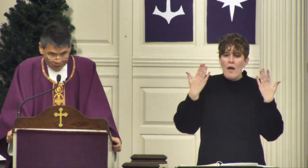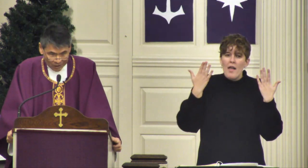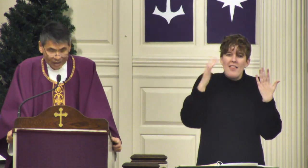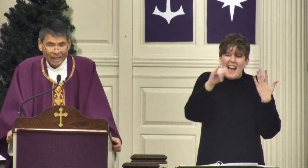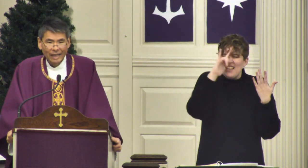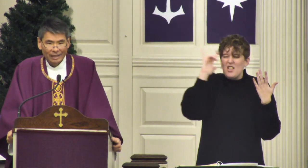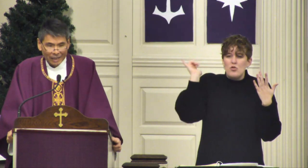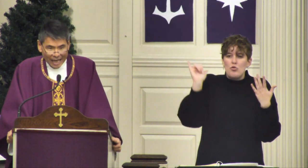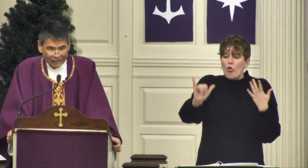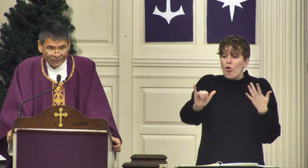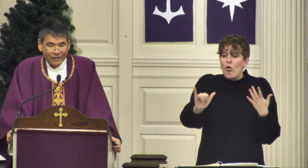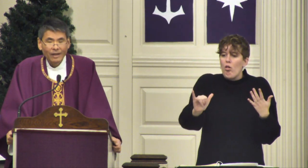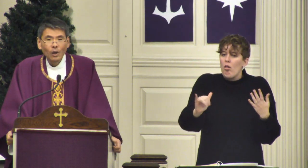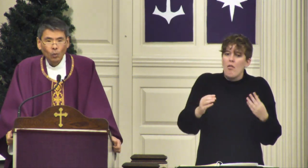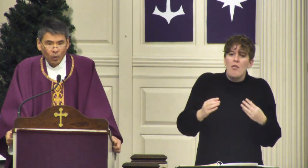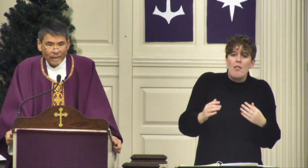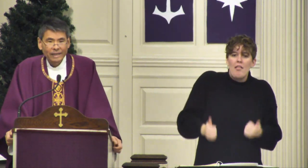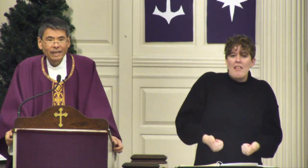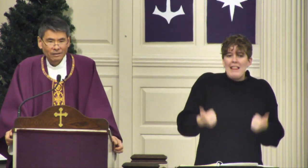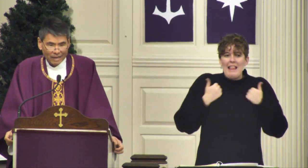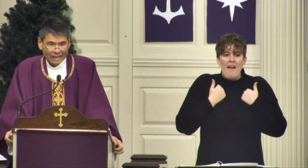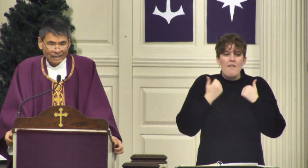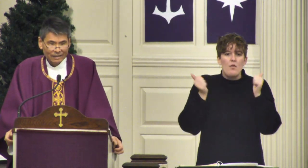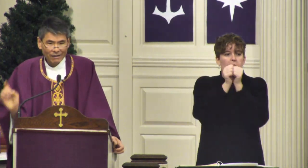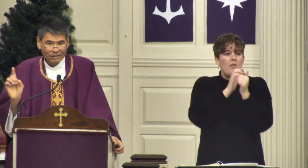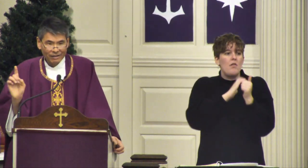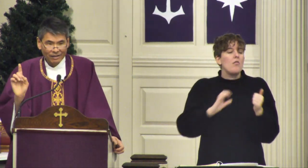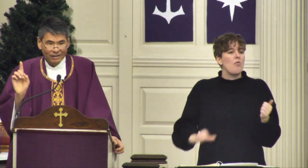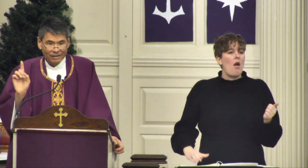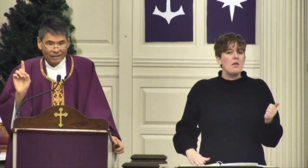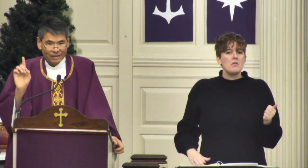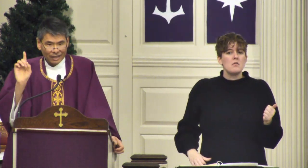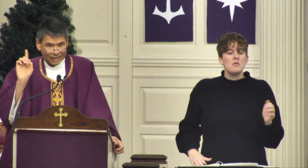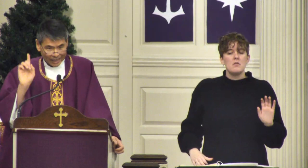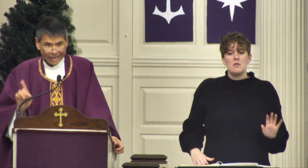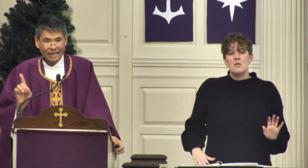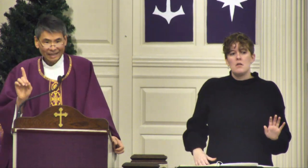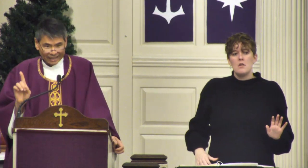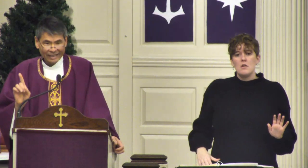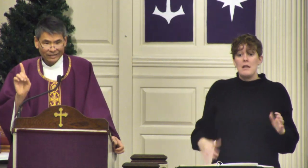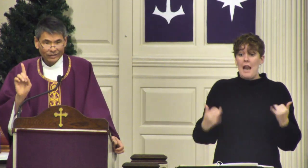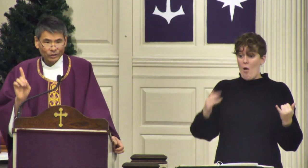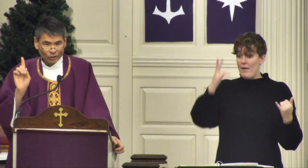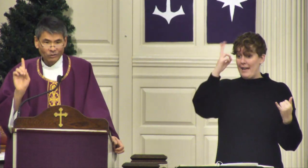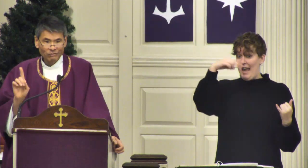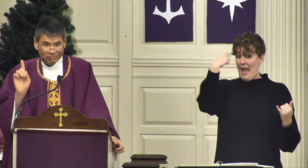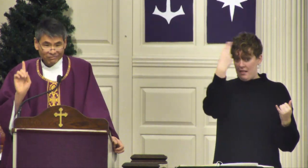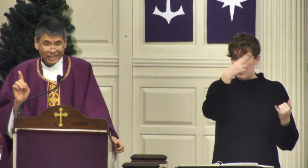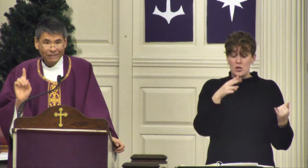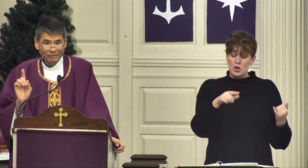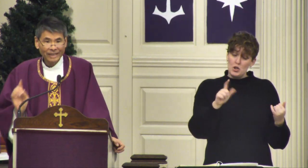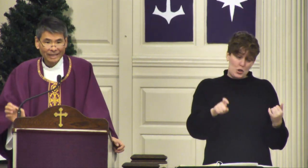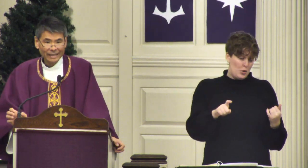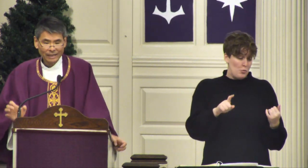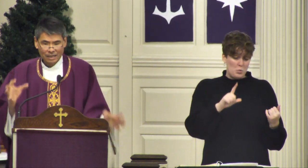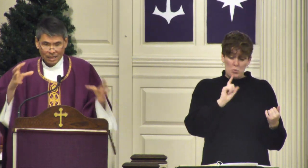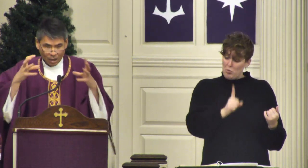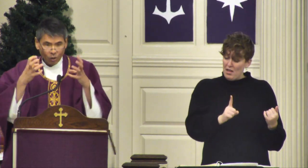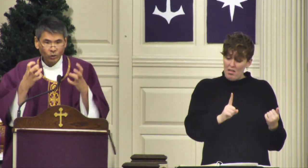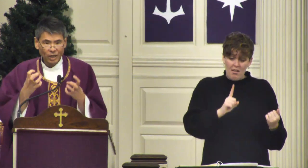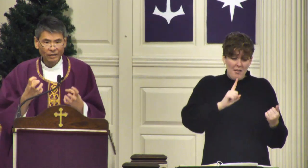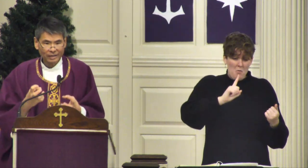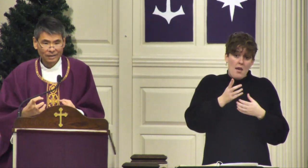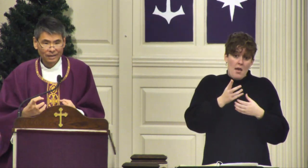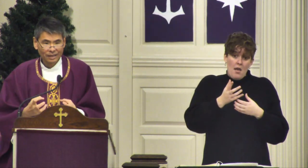eternal life with Christ. Now, Catholics should really, really hold on